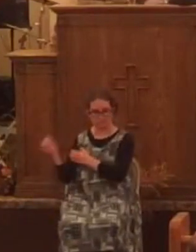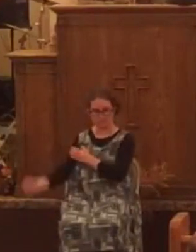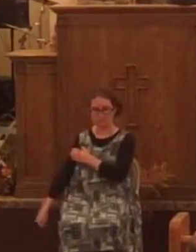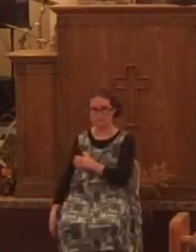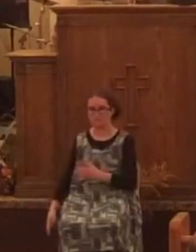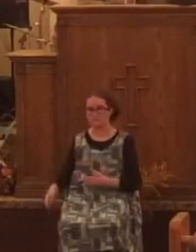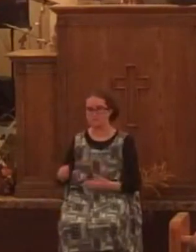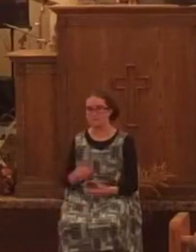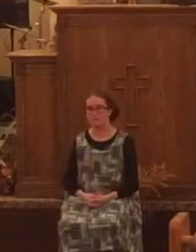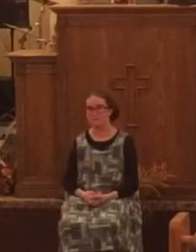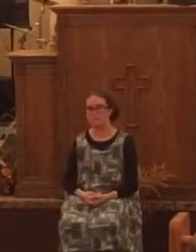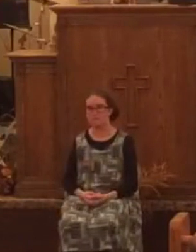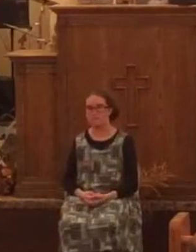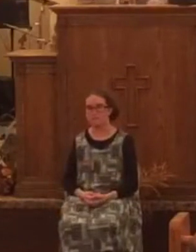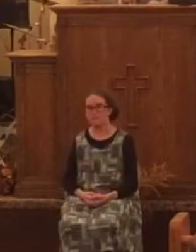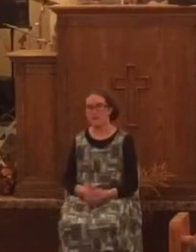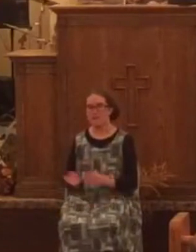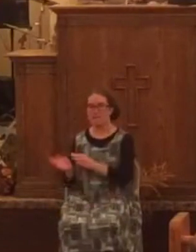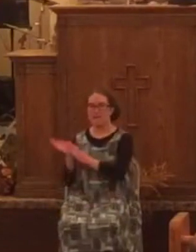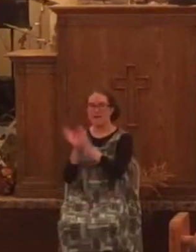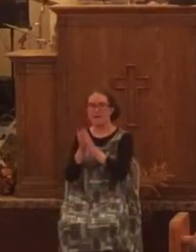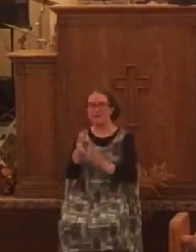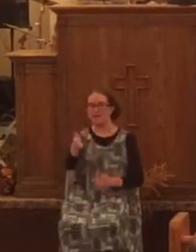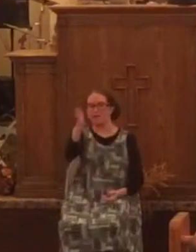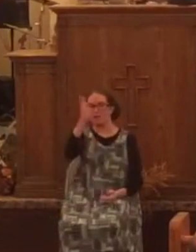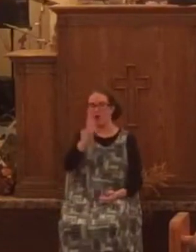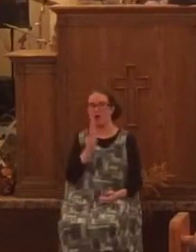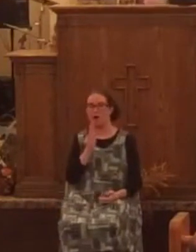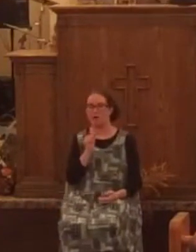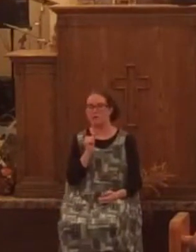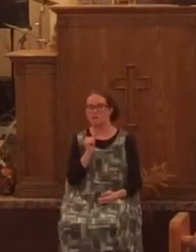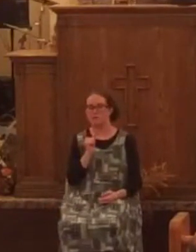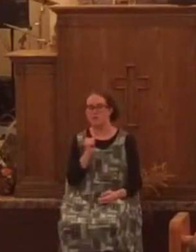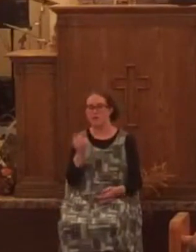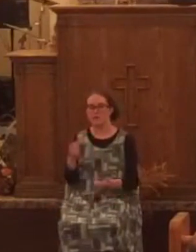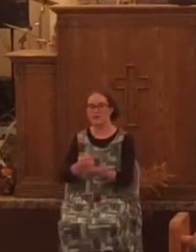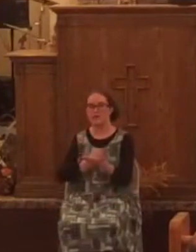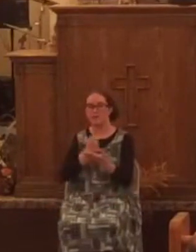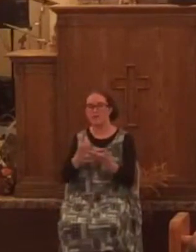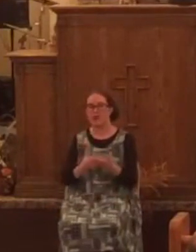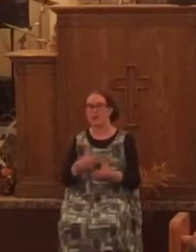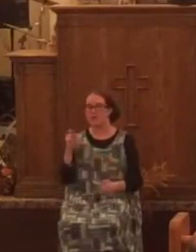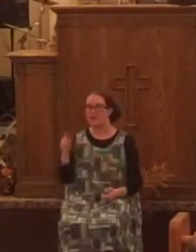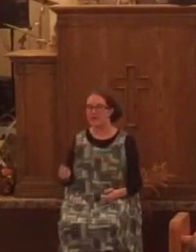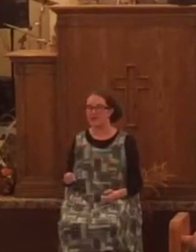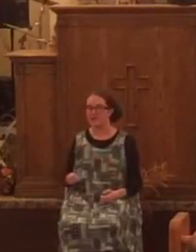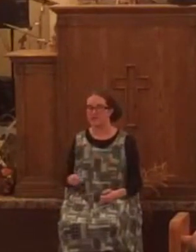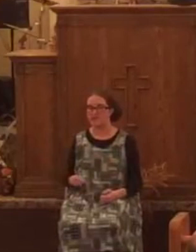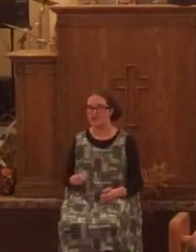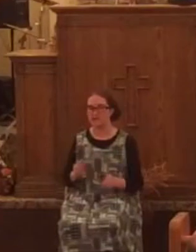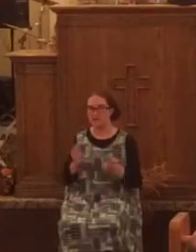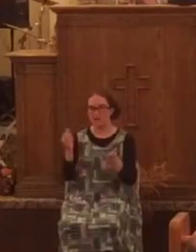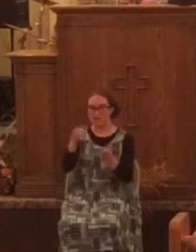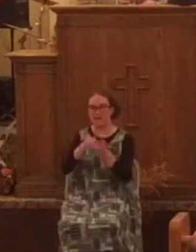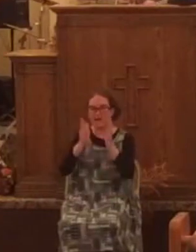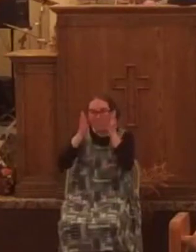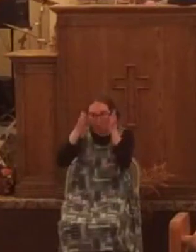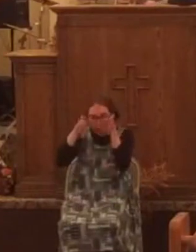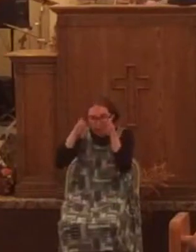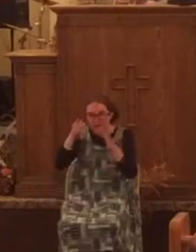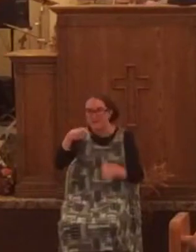Hallelujah. Praise God. Amen. Sometimes we just need to refocus. Can you say amen?